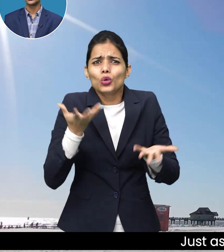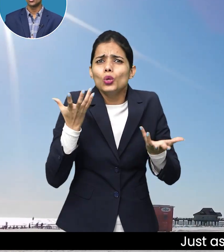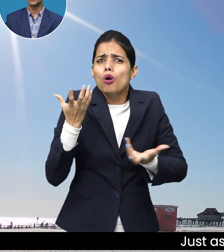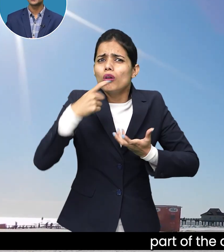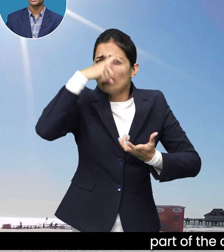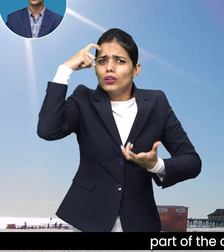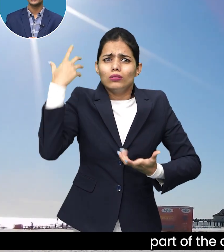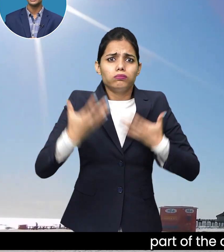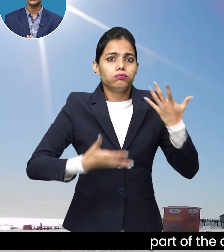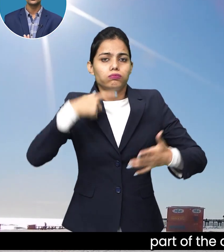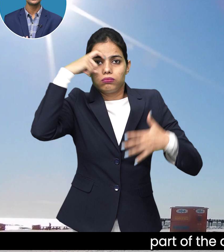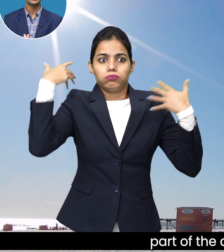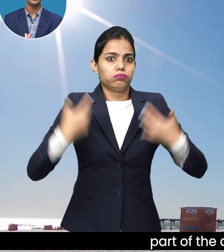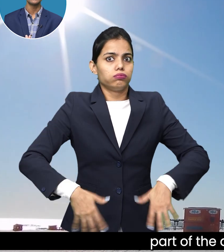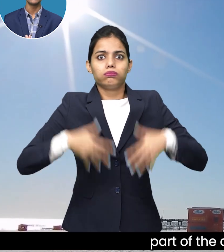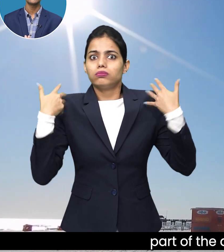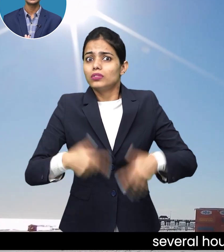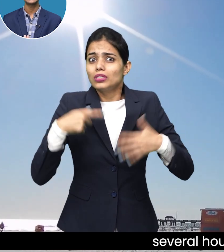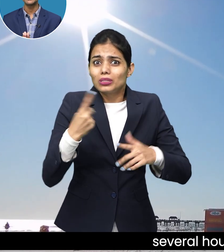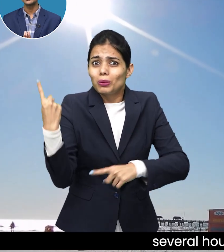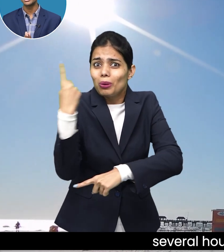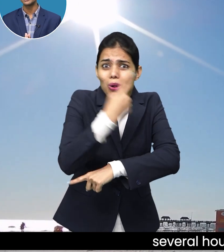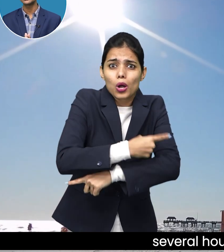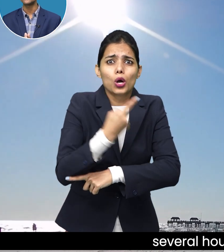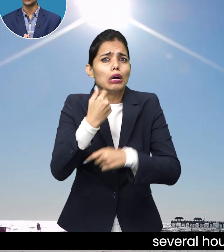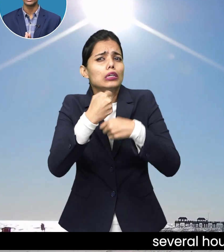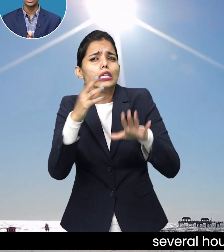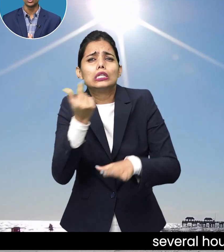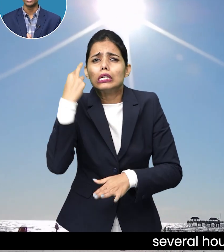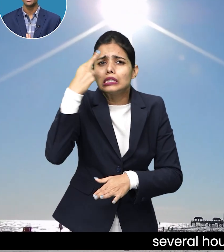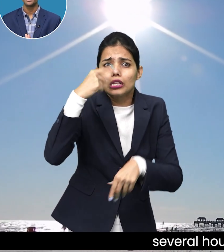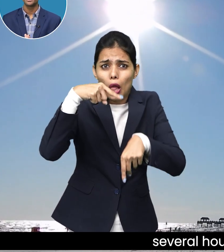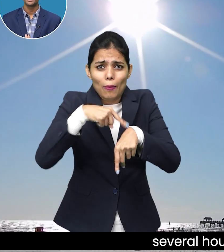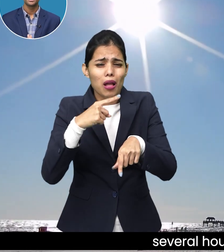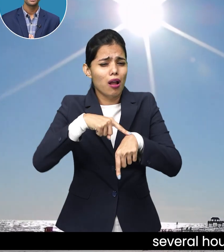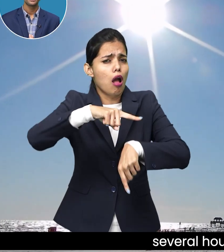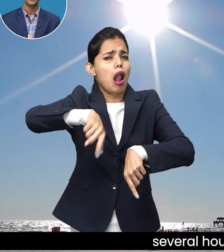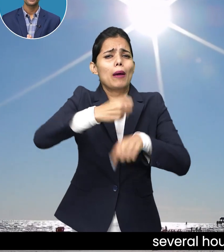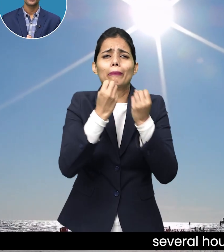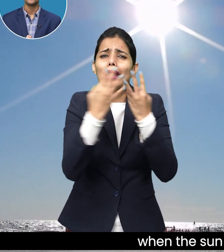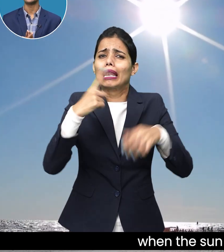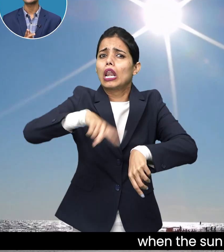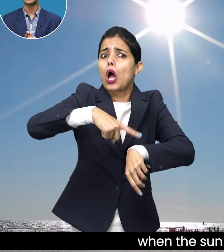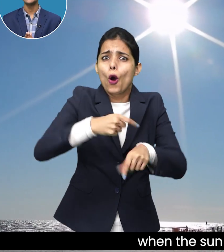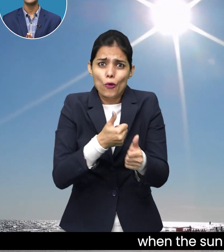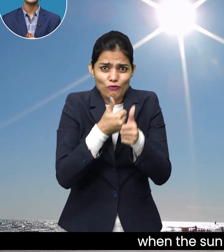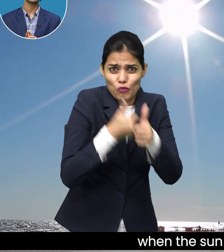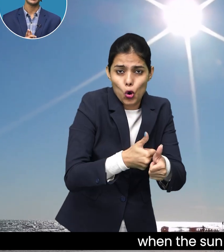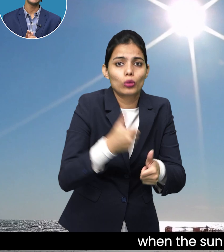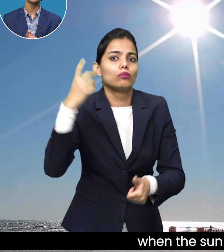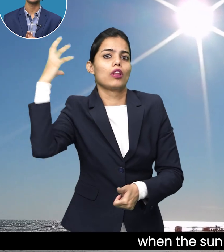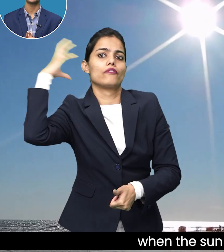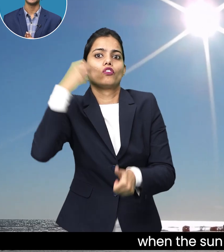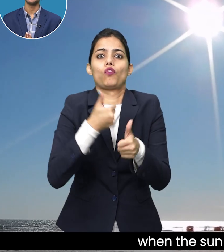Just as the warmest part of the day usually occurs several hours following noon, when the sun